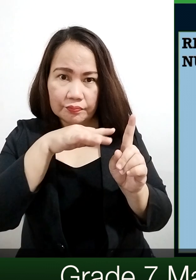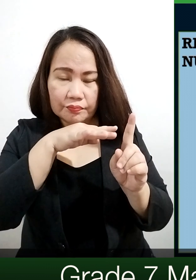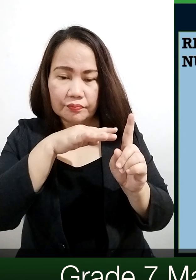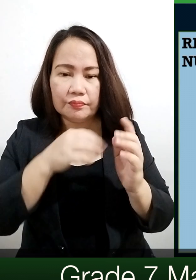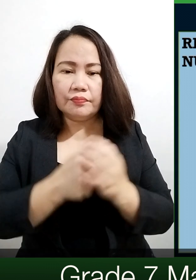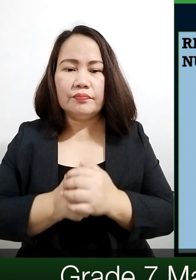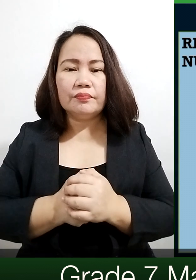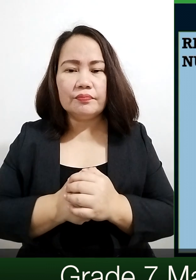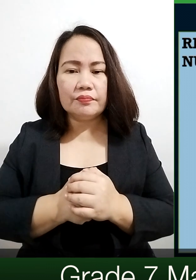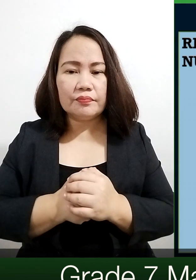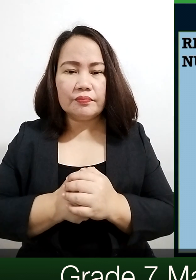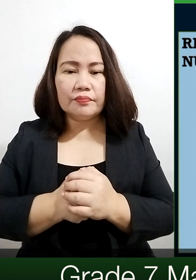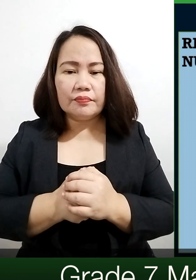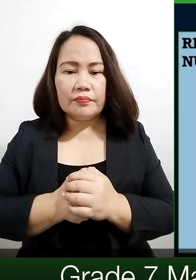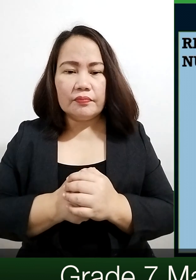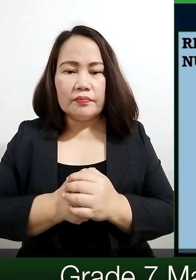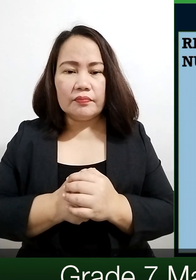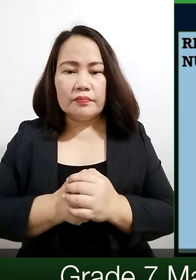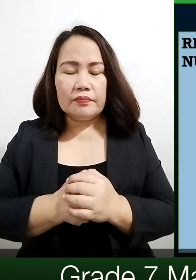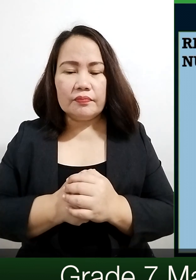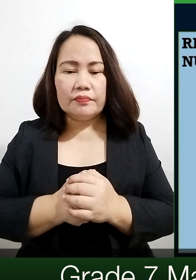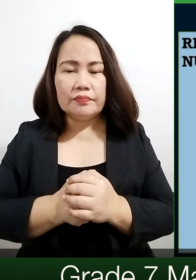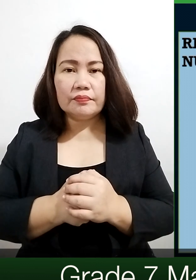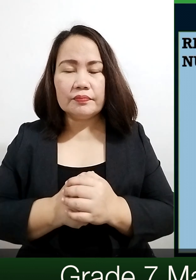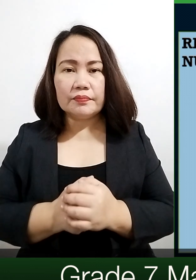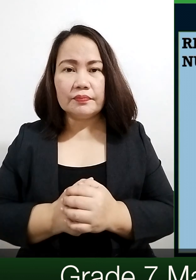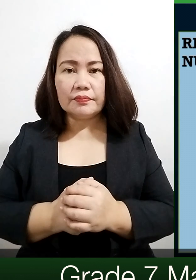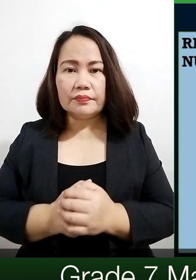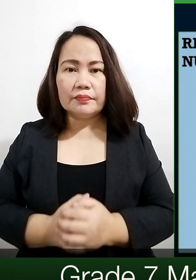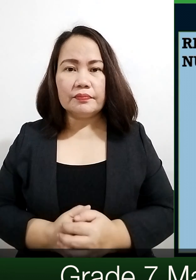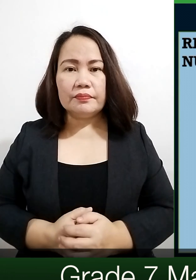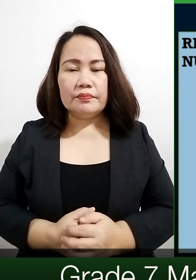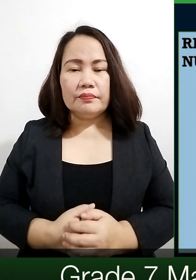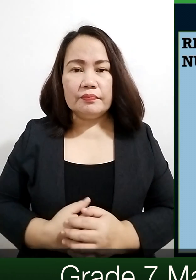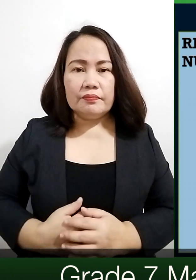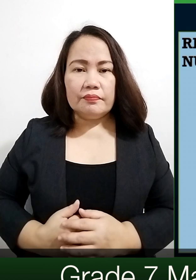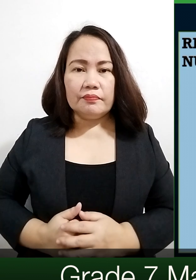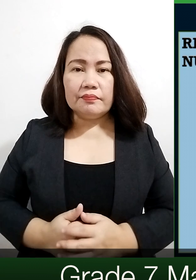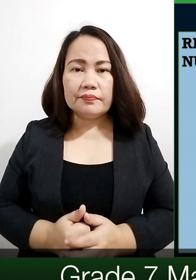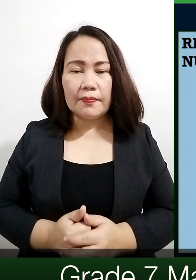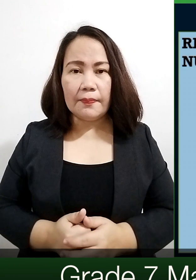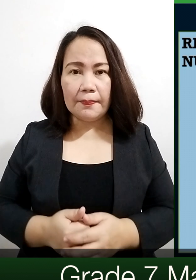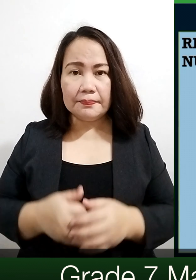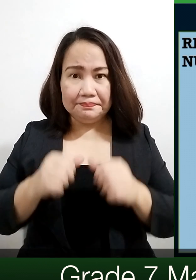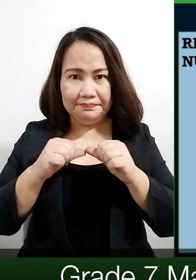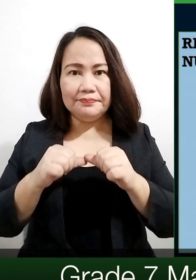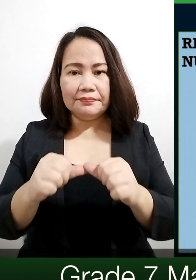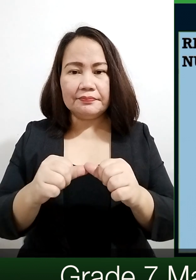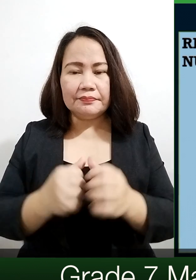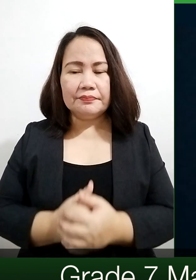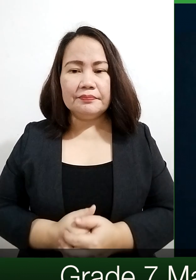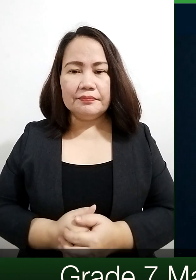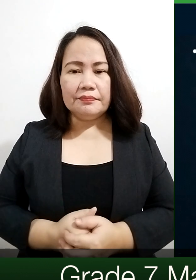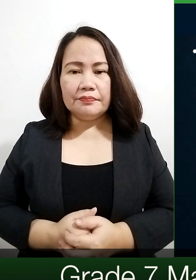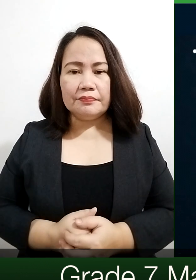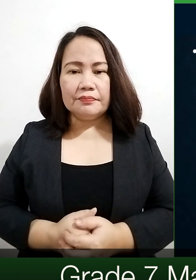of integers. And these are the family of non-integers. Okay. So let's